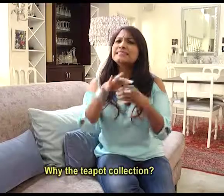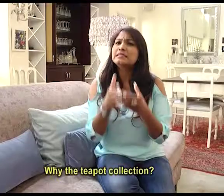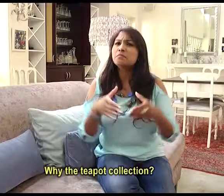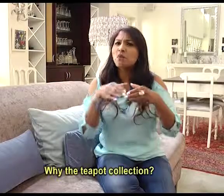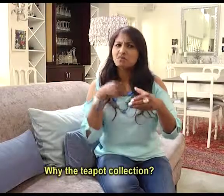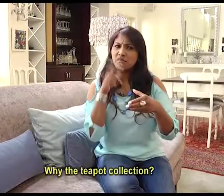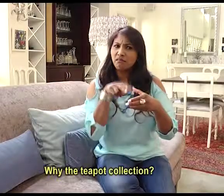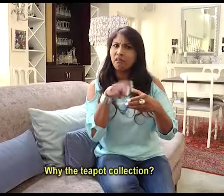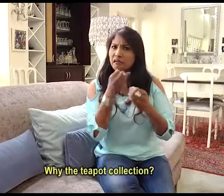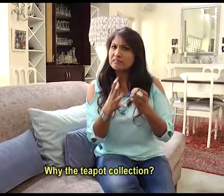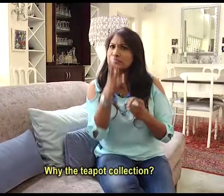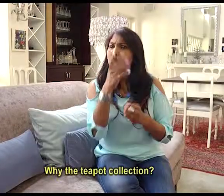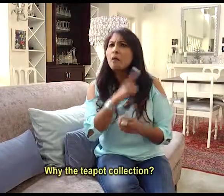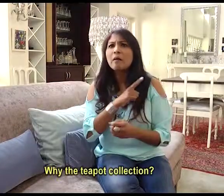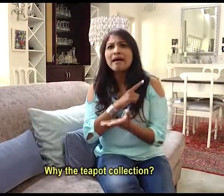Why the teapot collection?